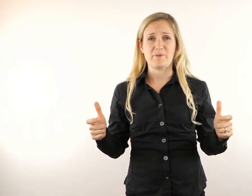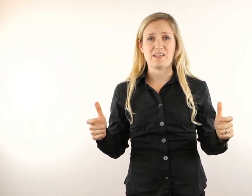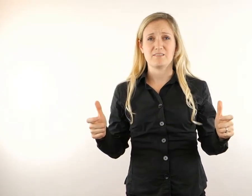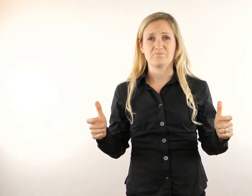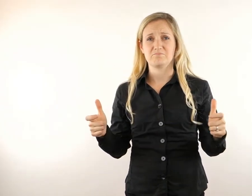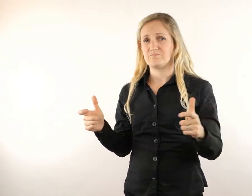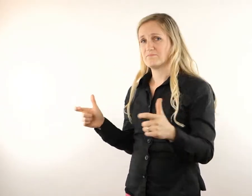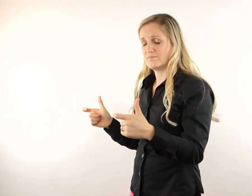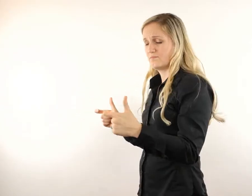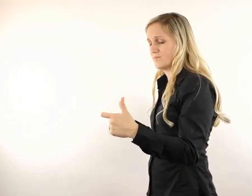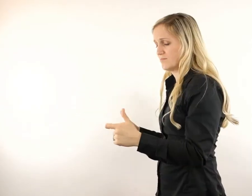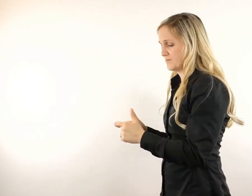big.